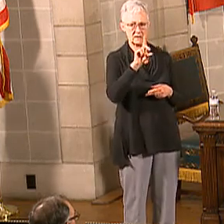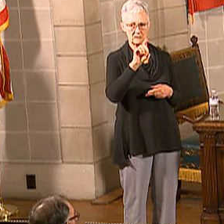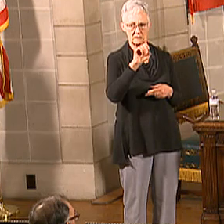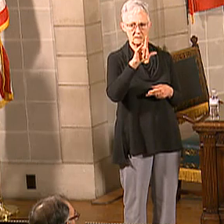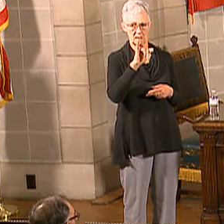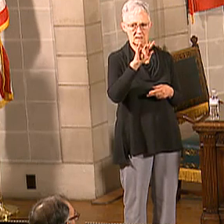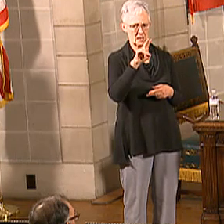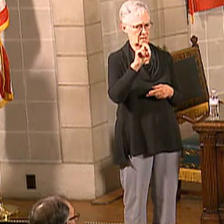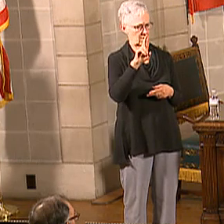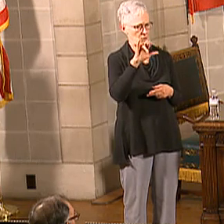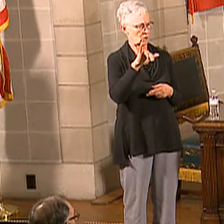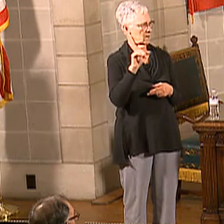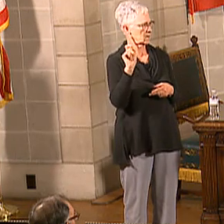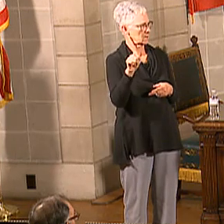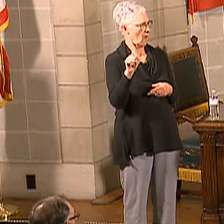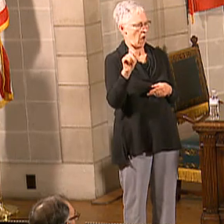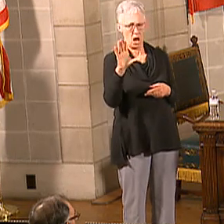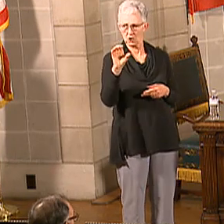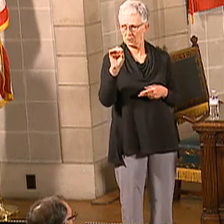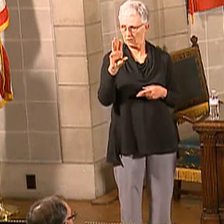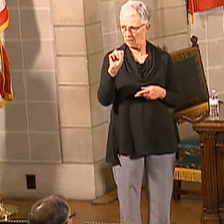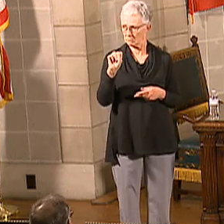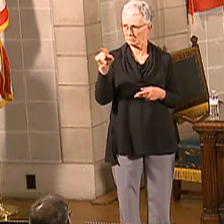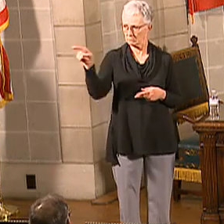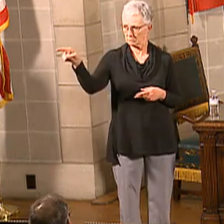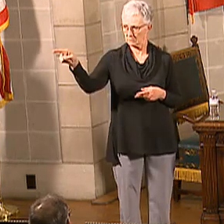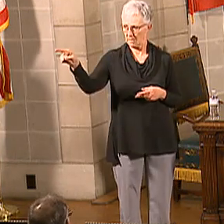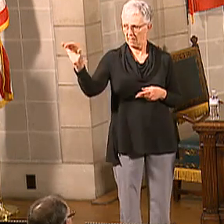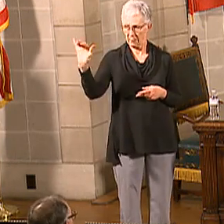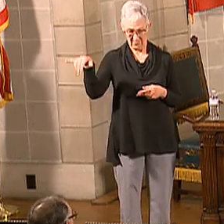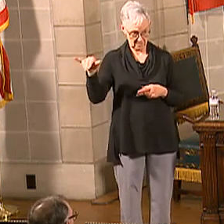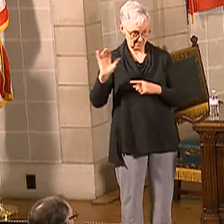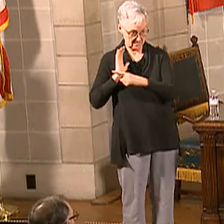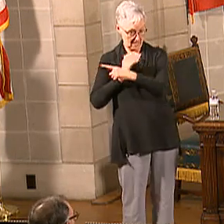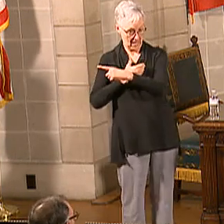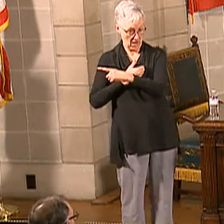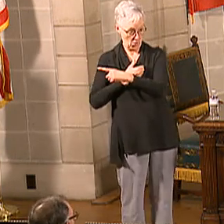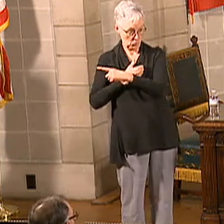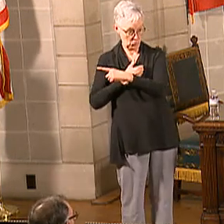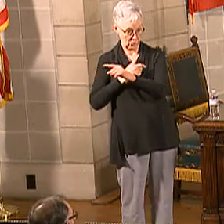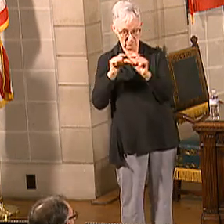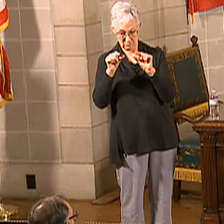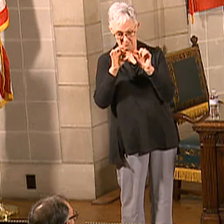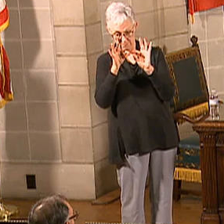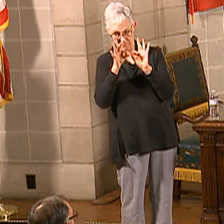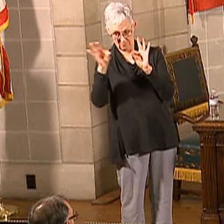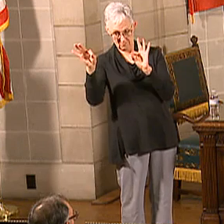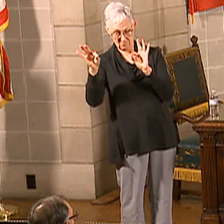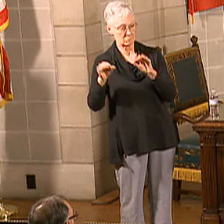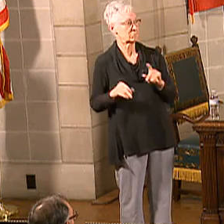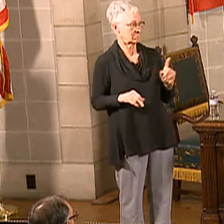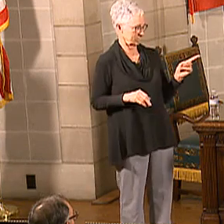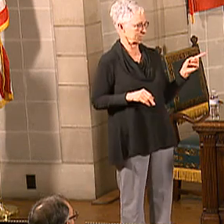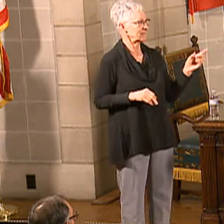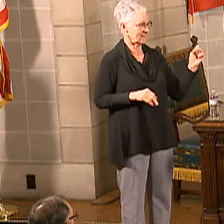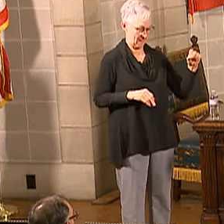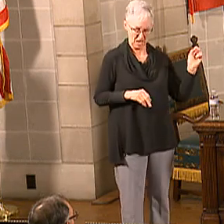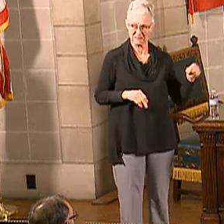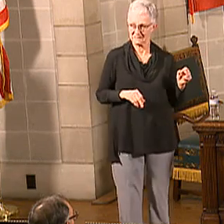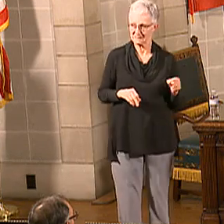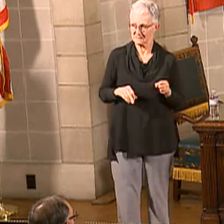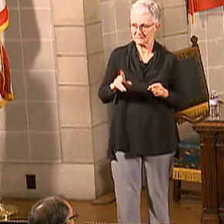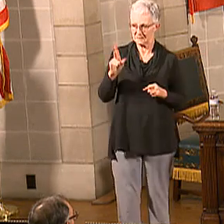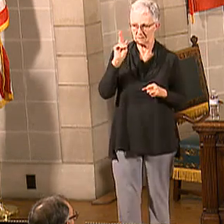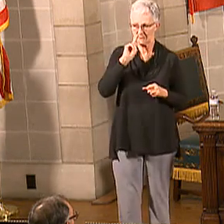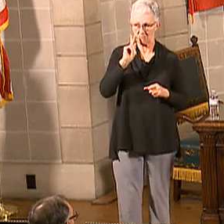Govdelivery.com. Taylor, that's a great question for you. Are those our emails? Those are our emails. Yes, those are. So unless somebody's spoofing our URL, those are the emails